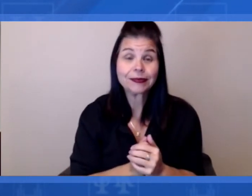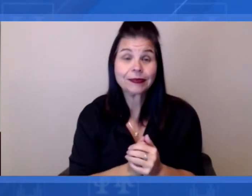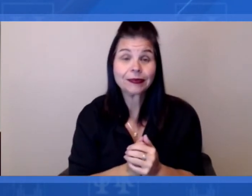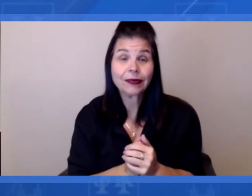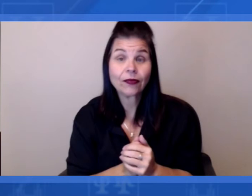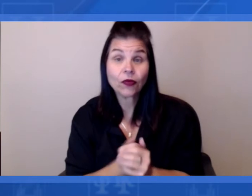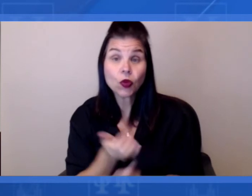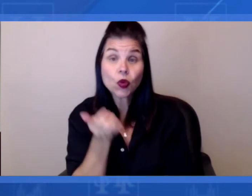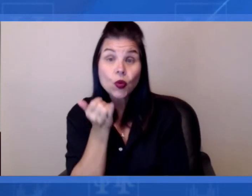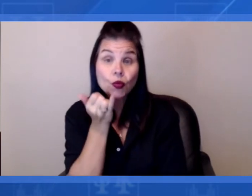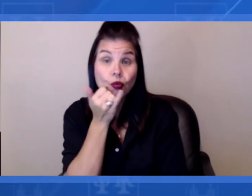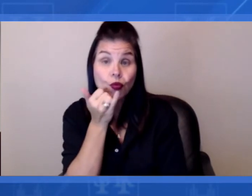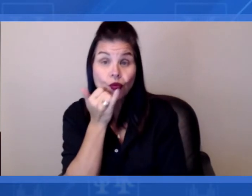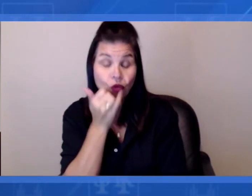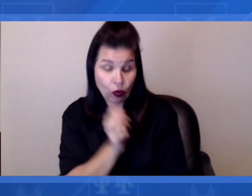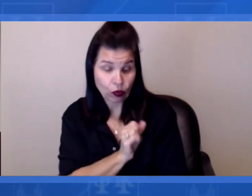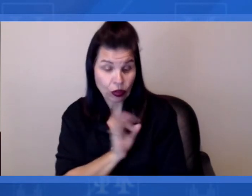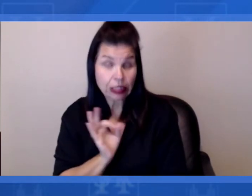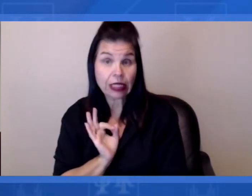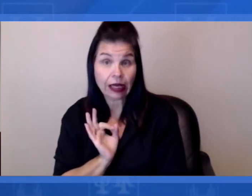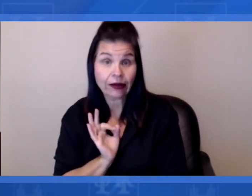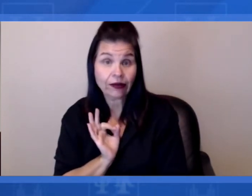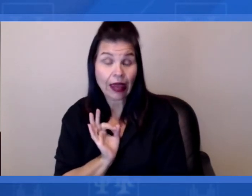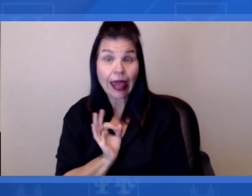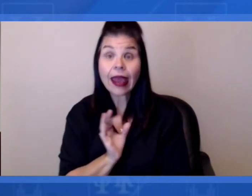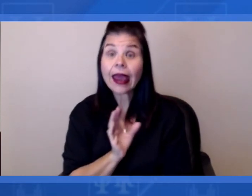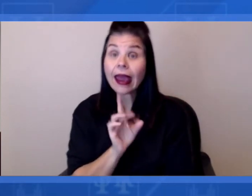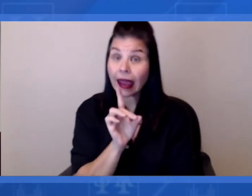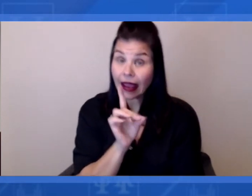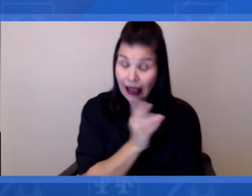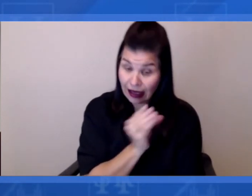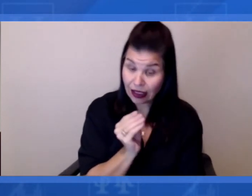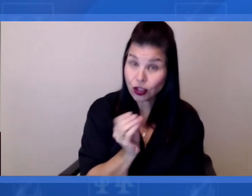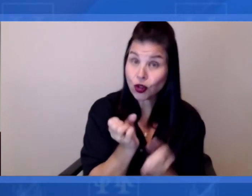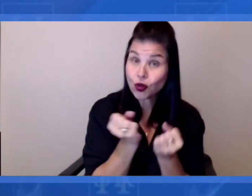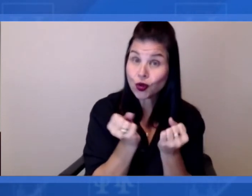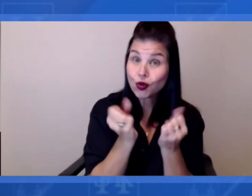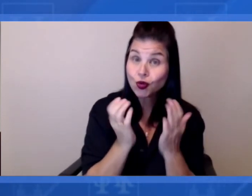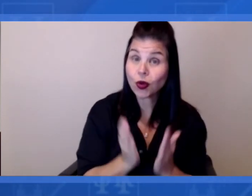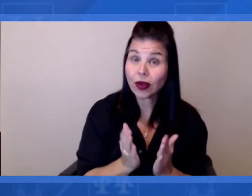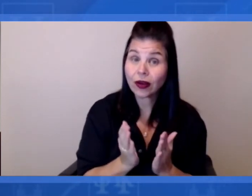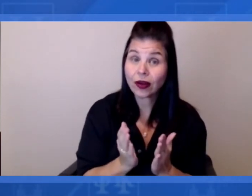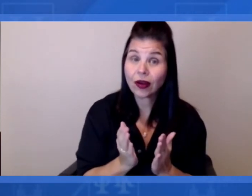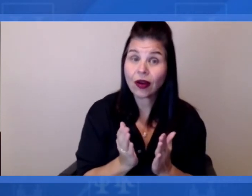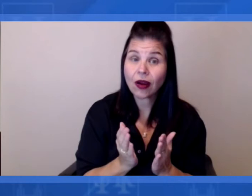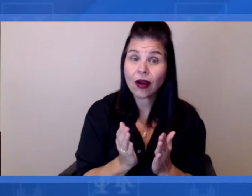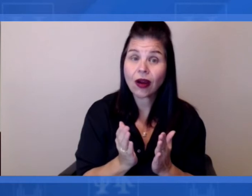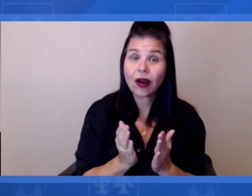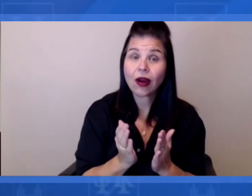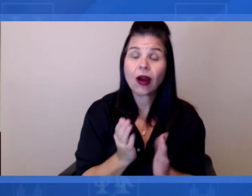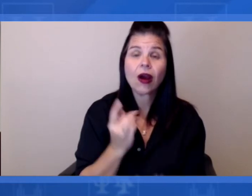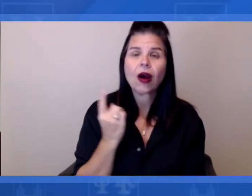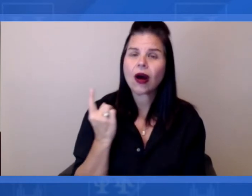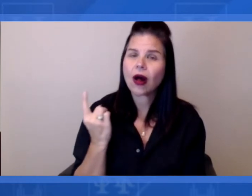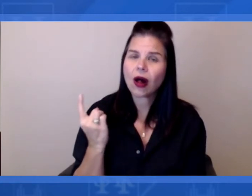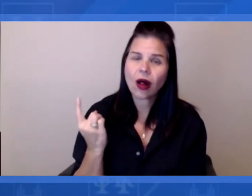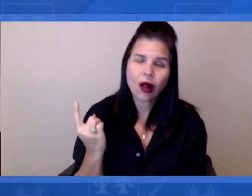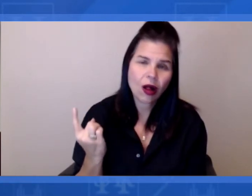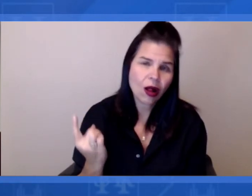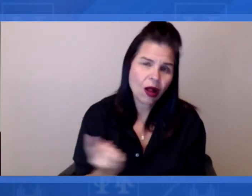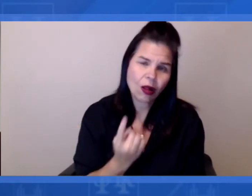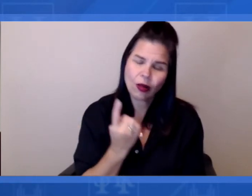phone staff and drivers have always been